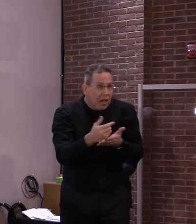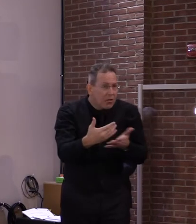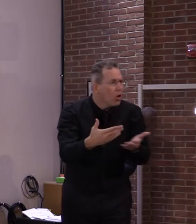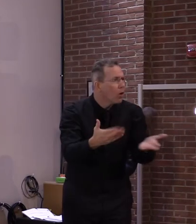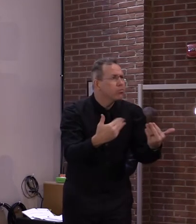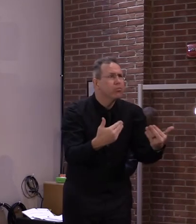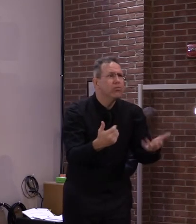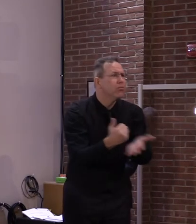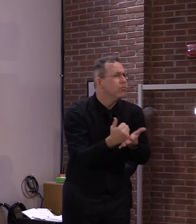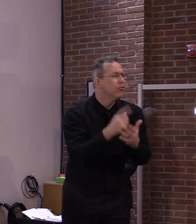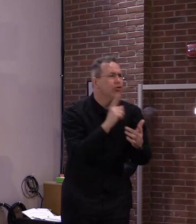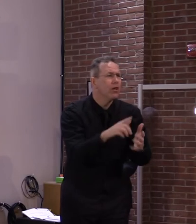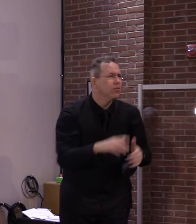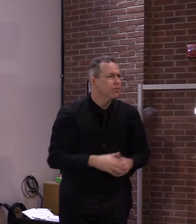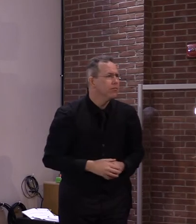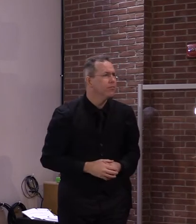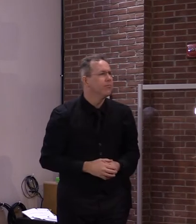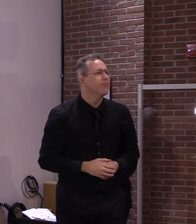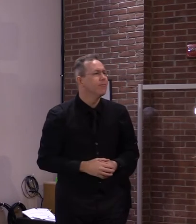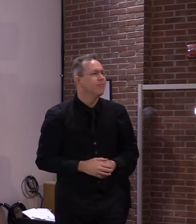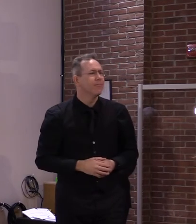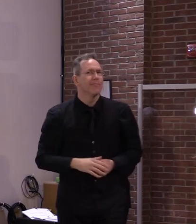okay great thank you very much